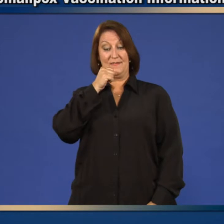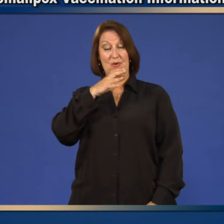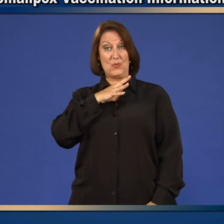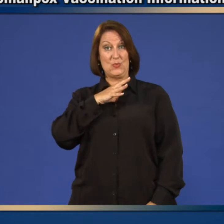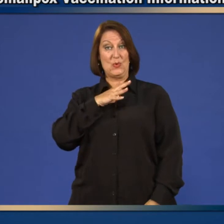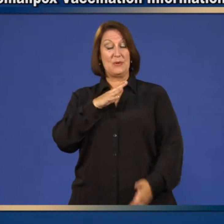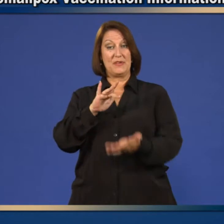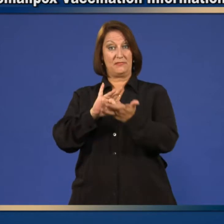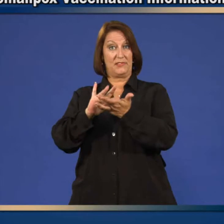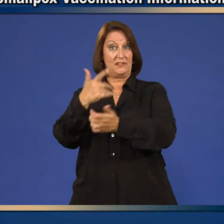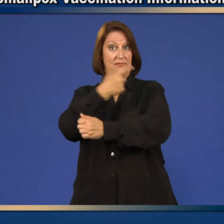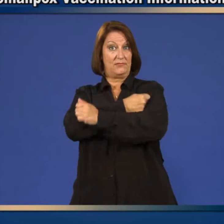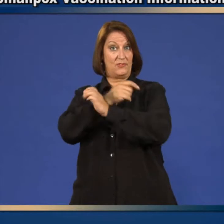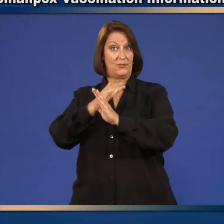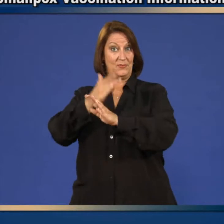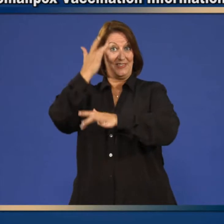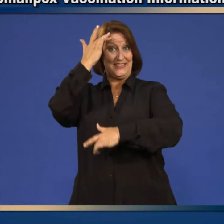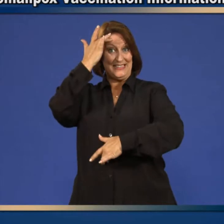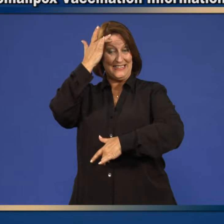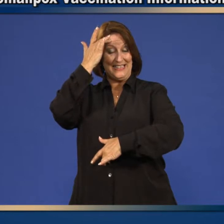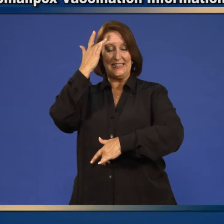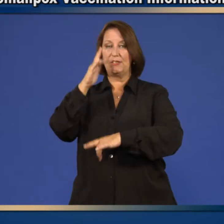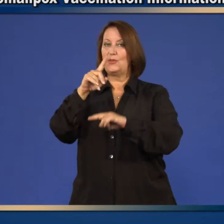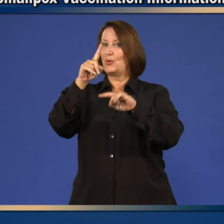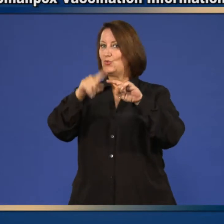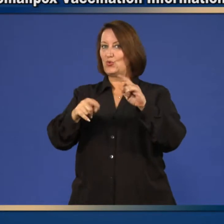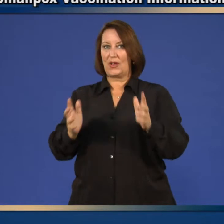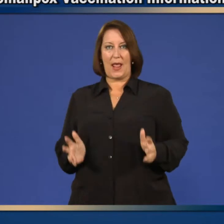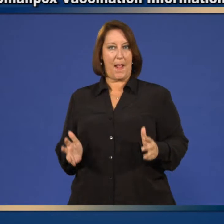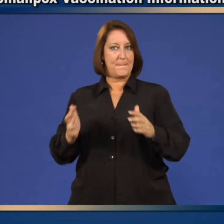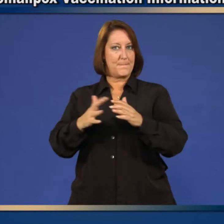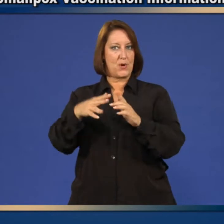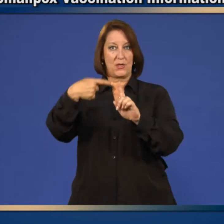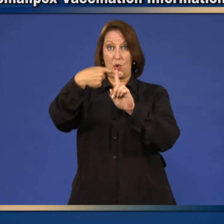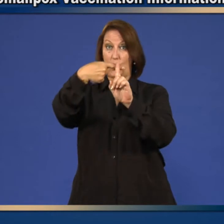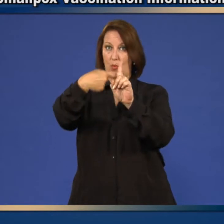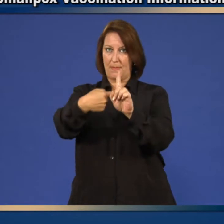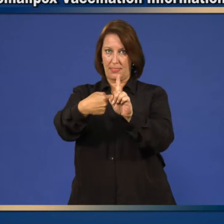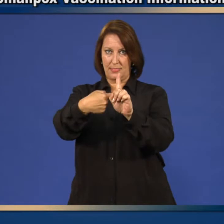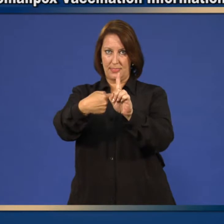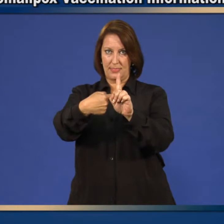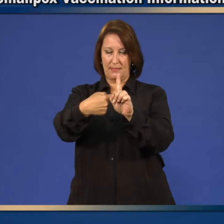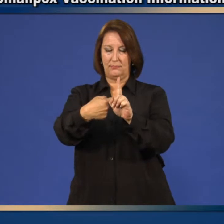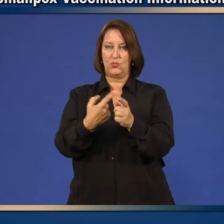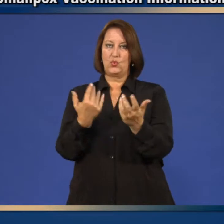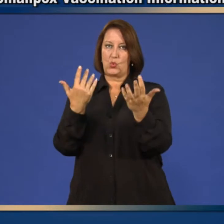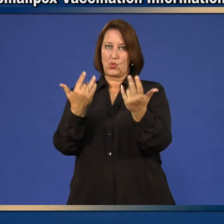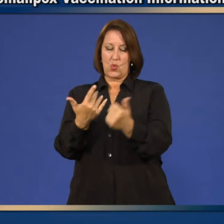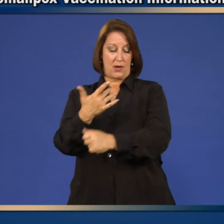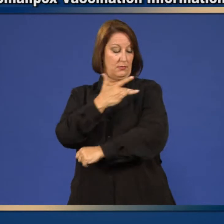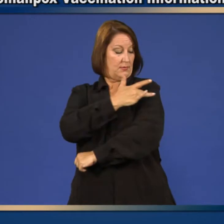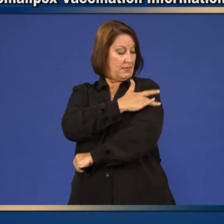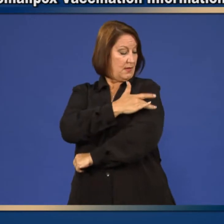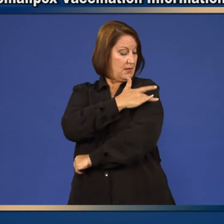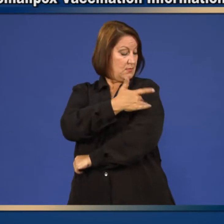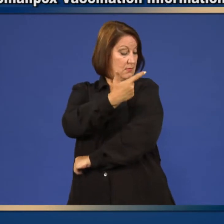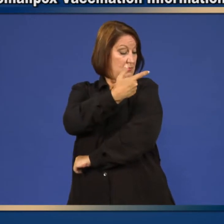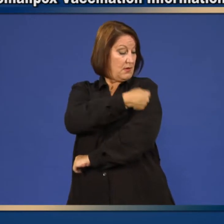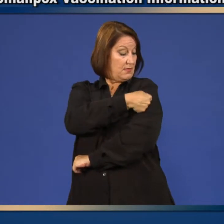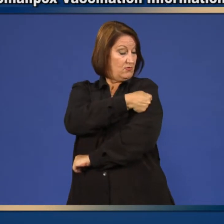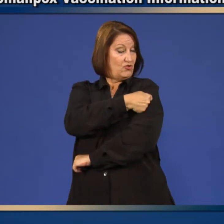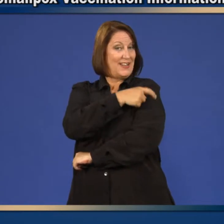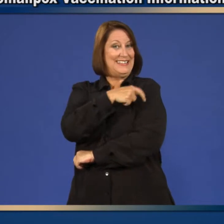If a woman is vaccinated, she should prevent pregnancy for a month. She should wait until